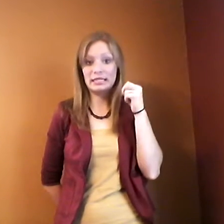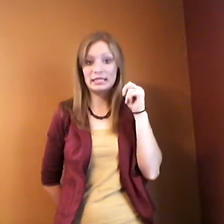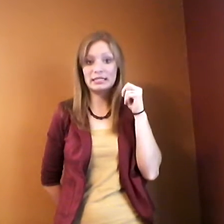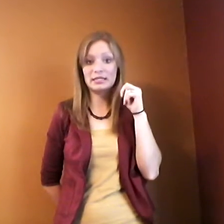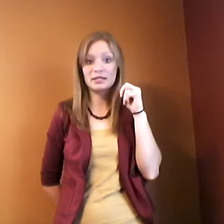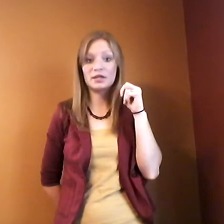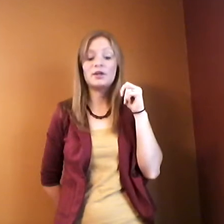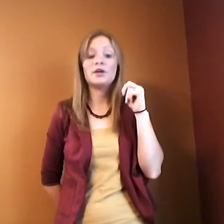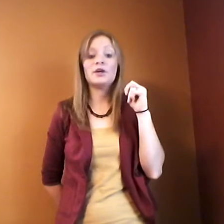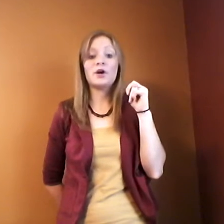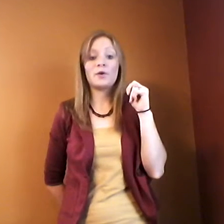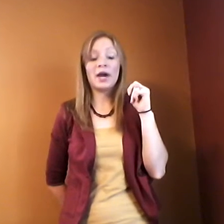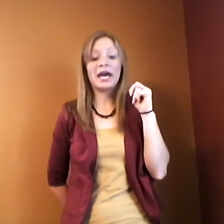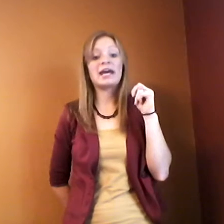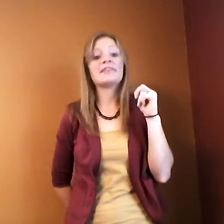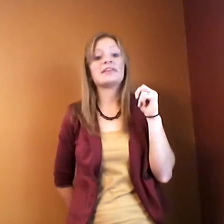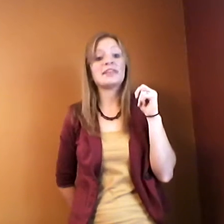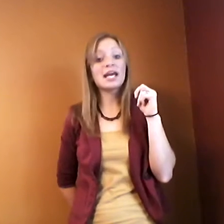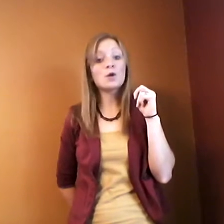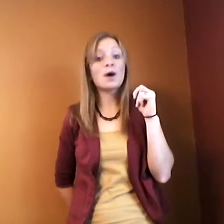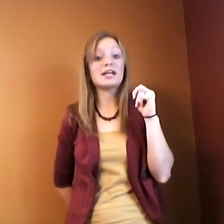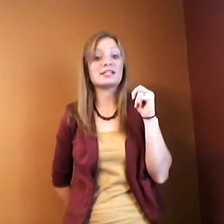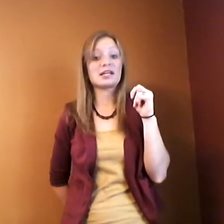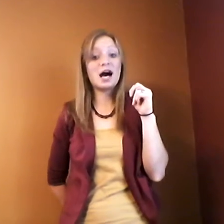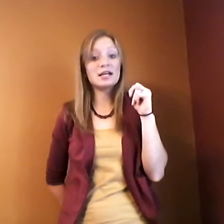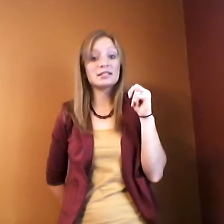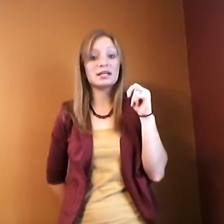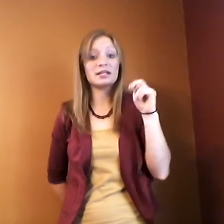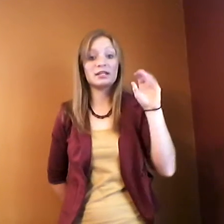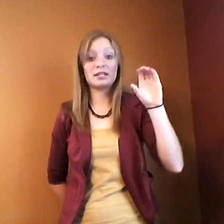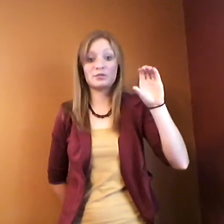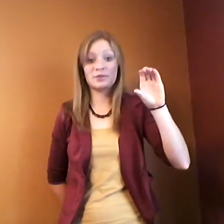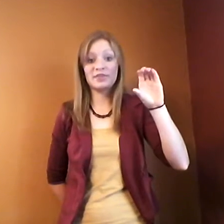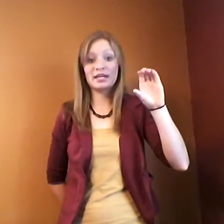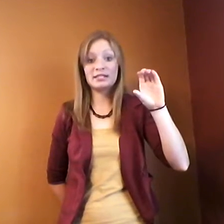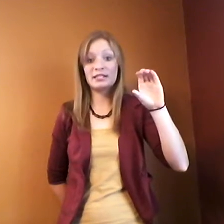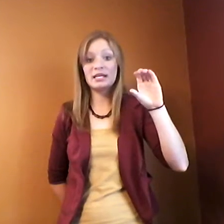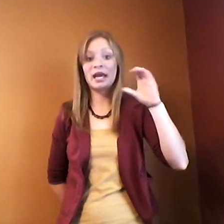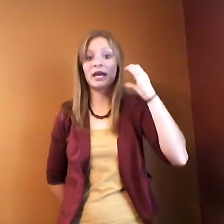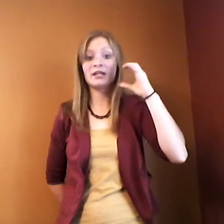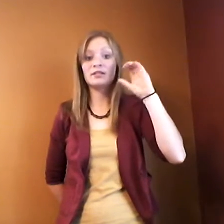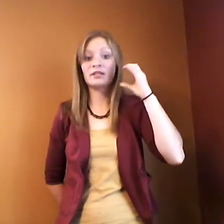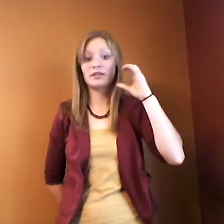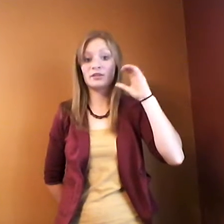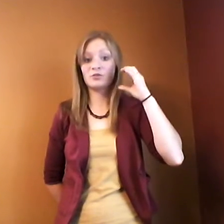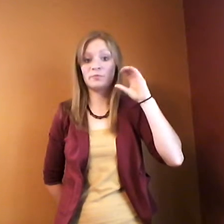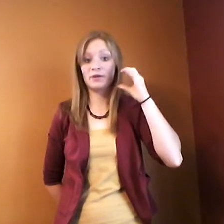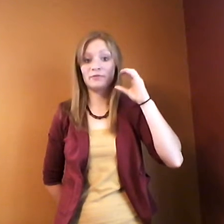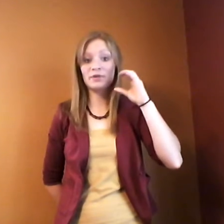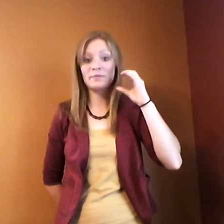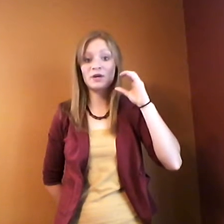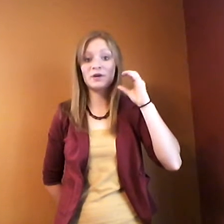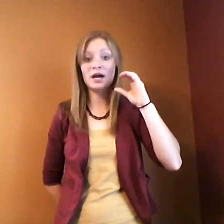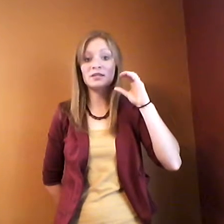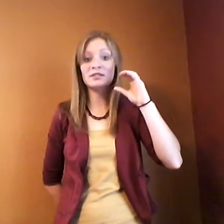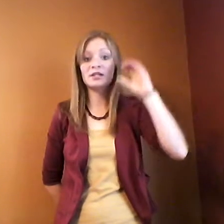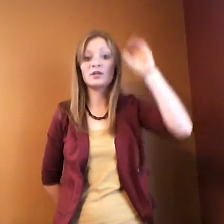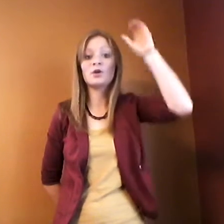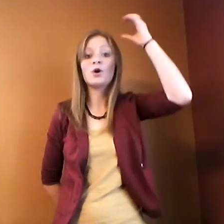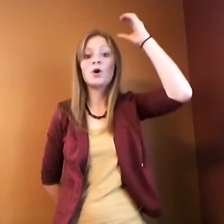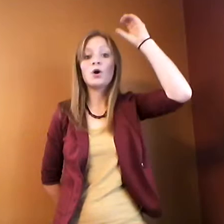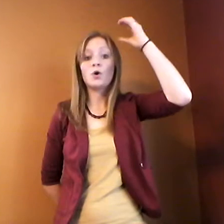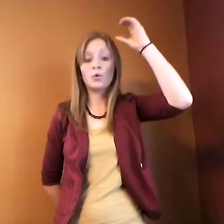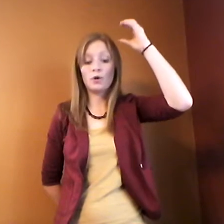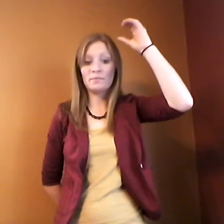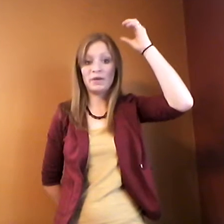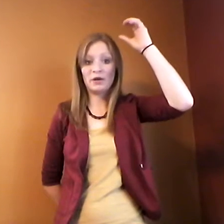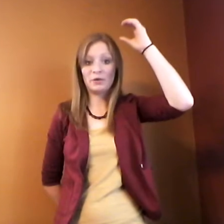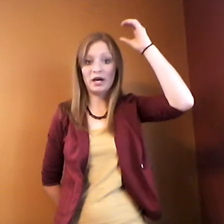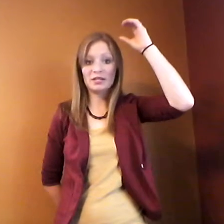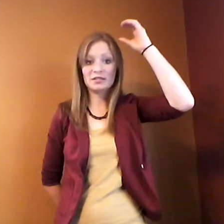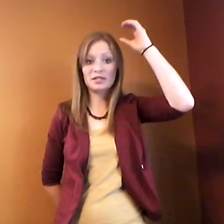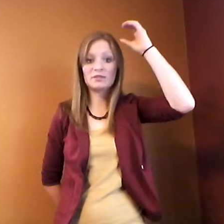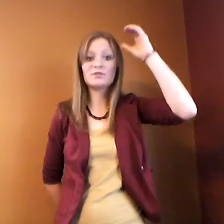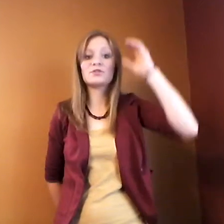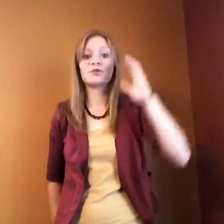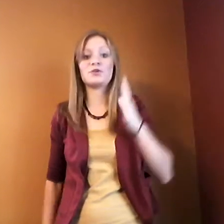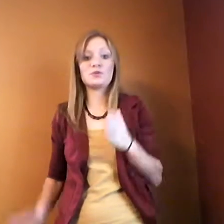niece. Okay, and then likewise, cousin is with that C hand. This would be a female cousin or male cousin. So you see